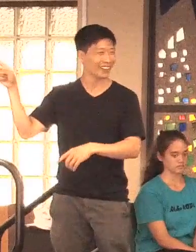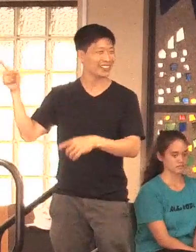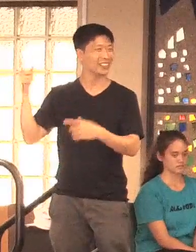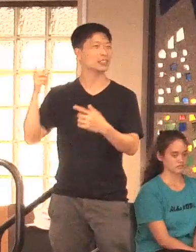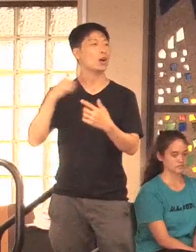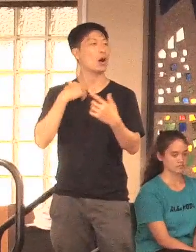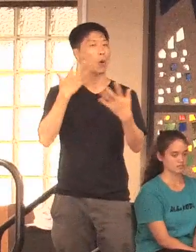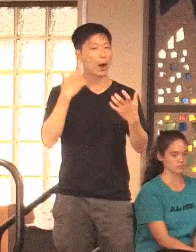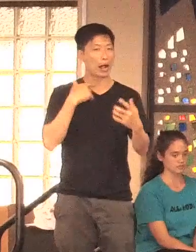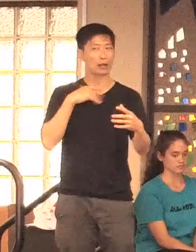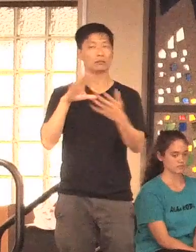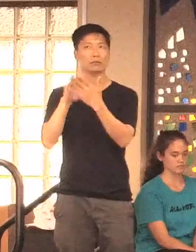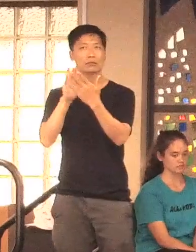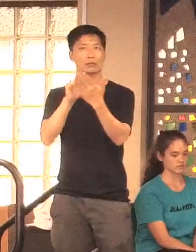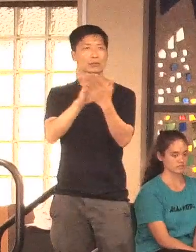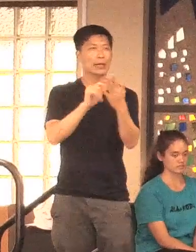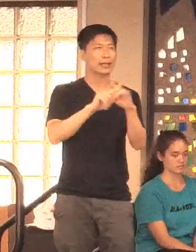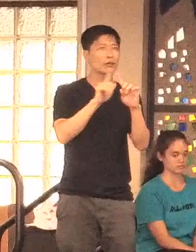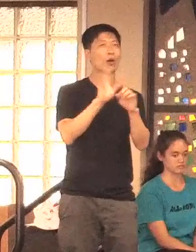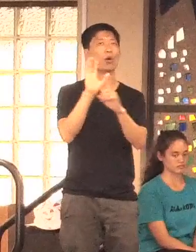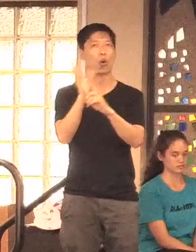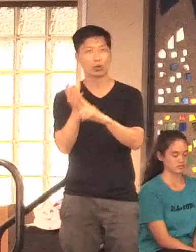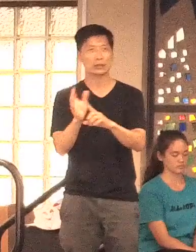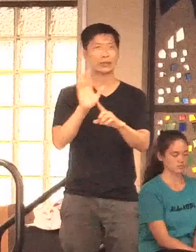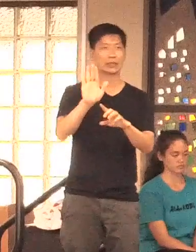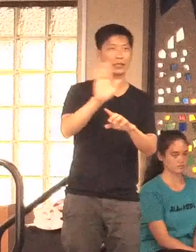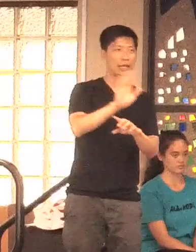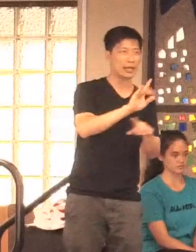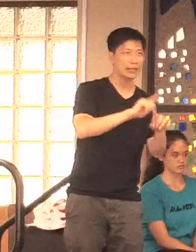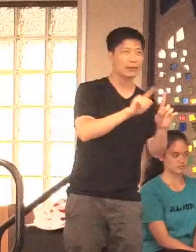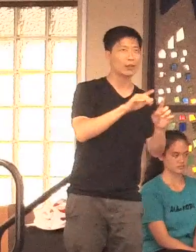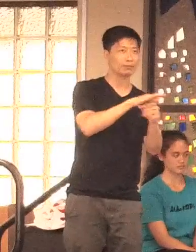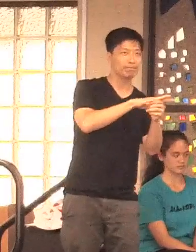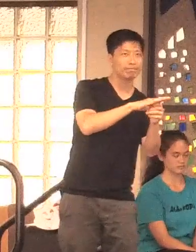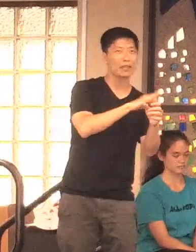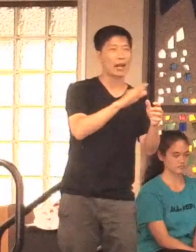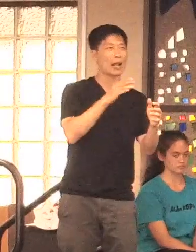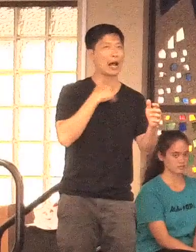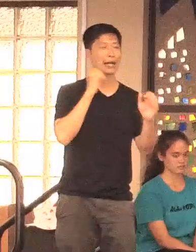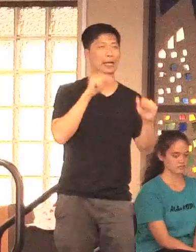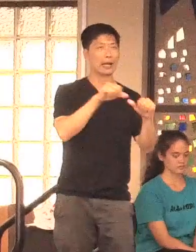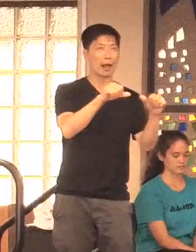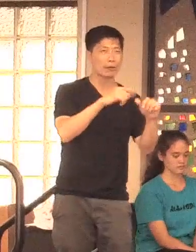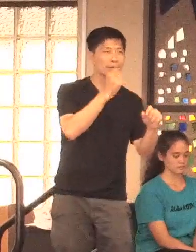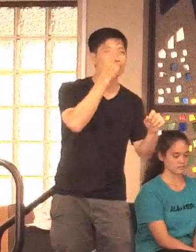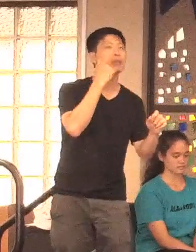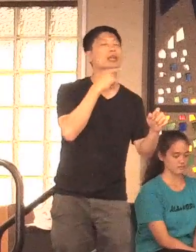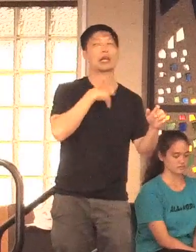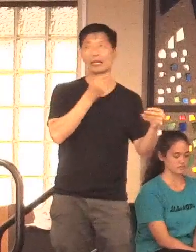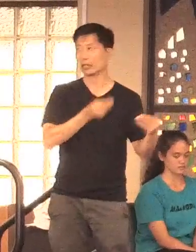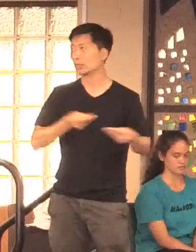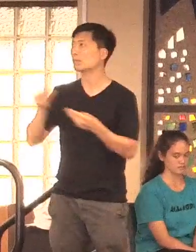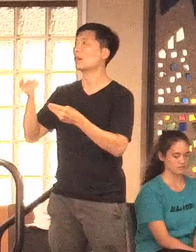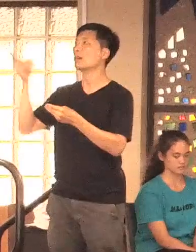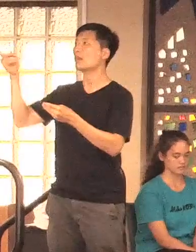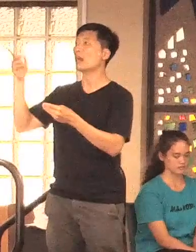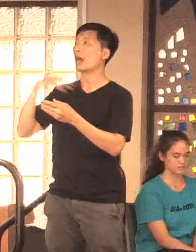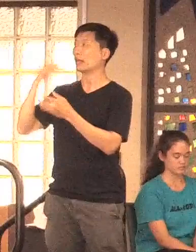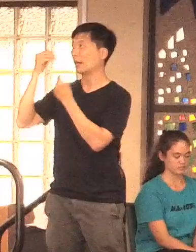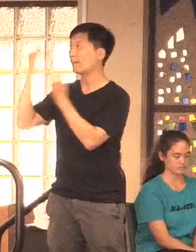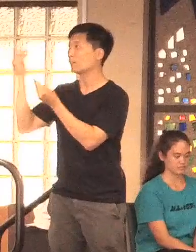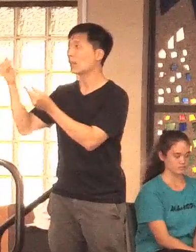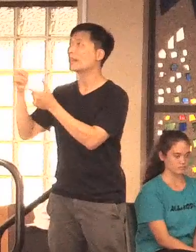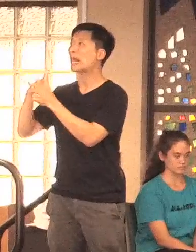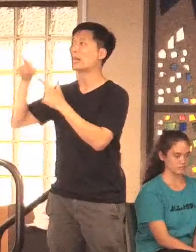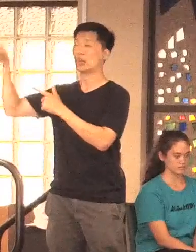by getting that experience from the different cultures that I can give them the information and they can mold the camp so